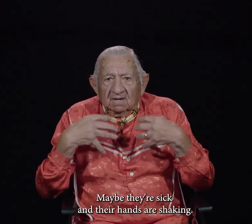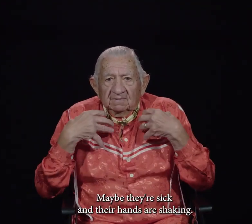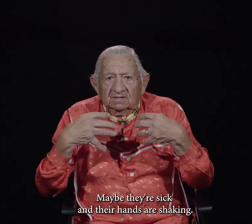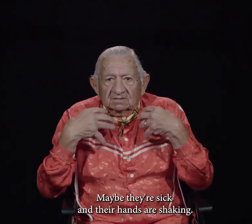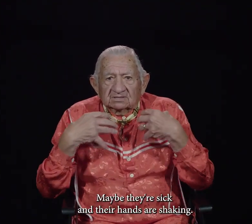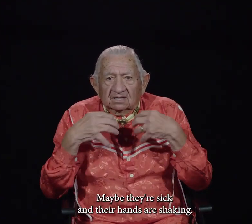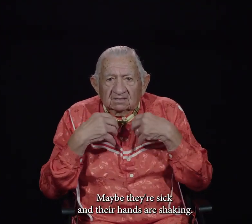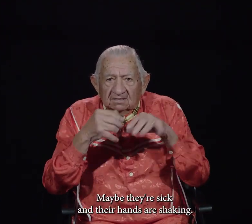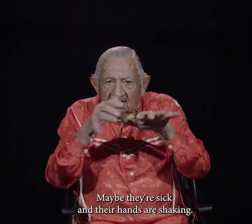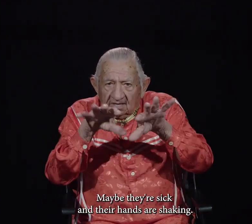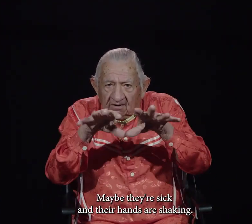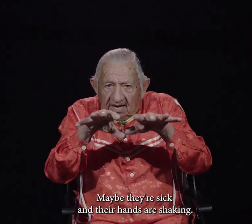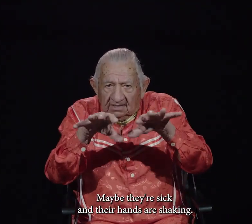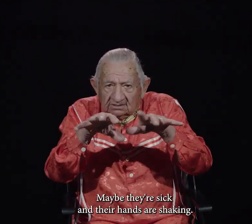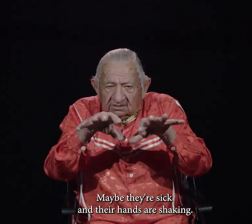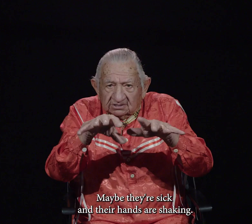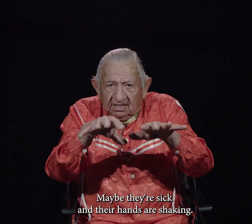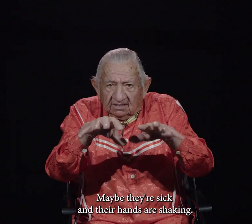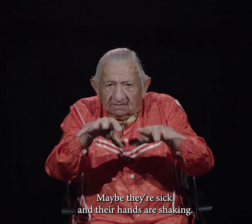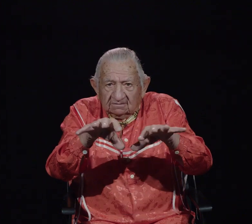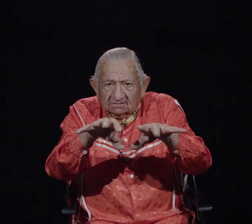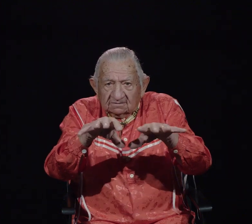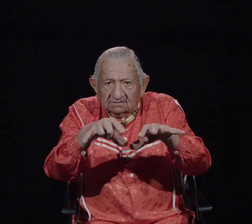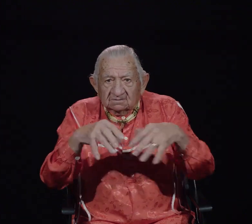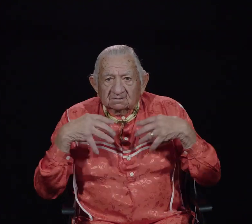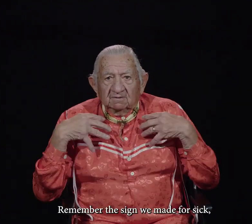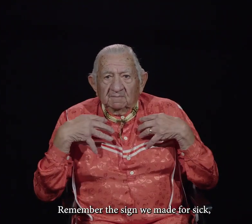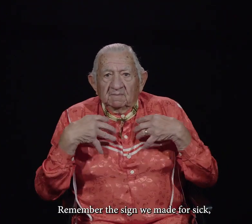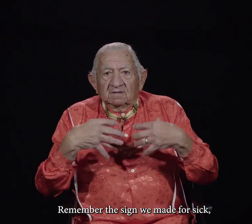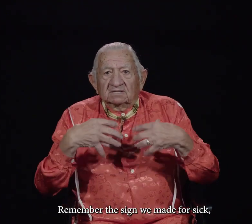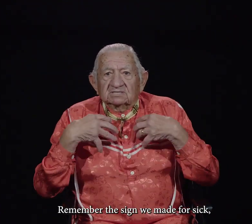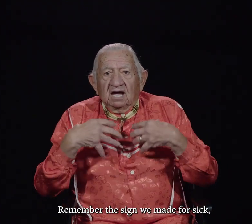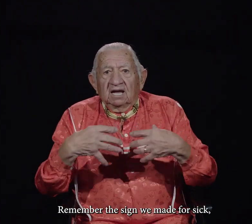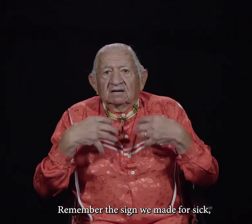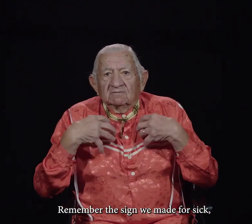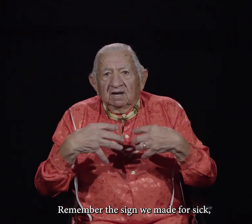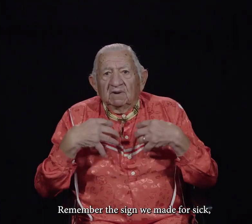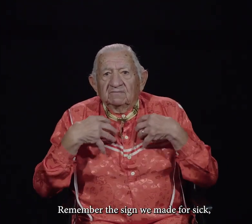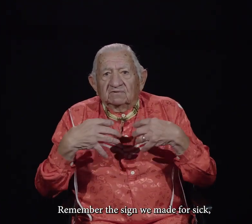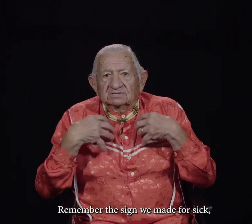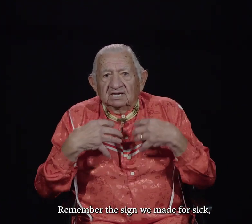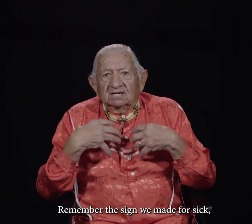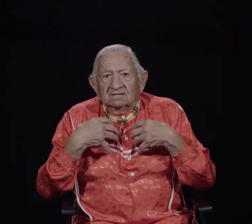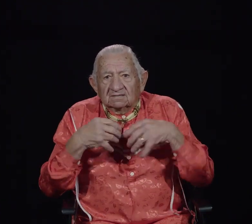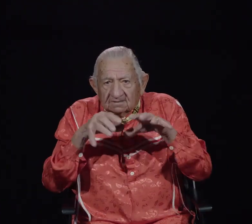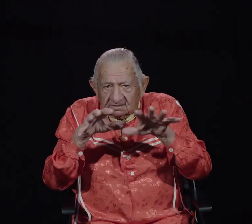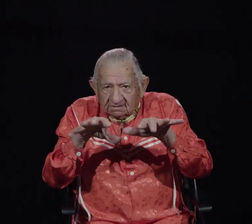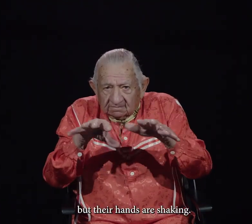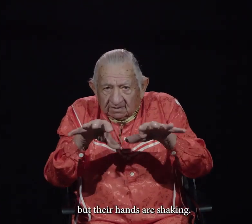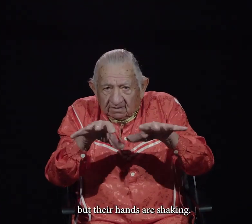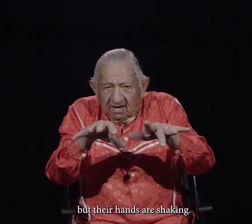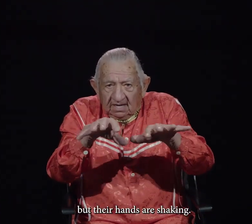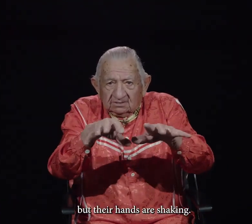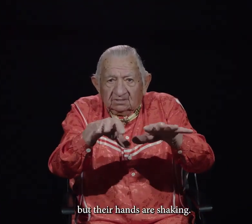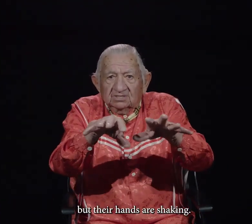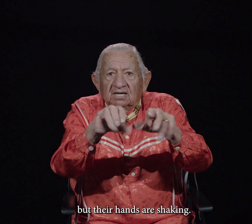Maybe they're sick and their hands are shaking. Remember the sign we made for sick, but their hands are shaking.